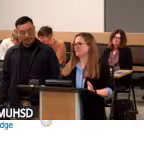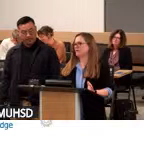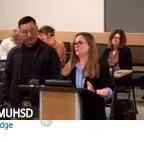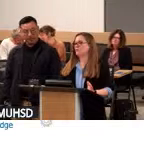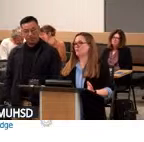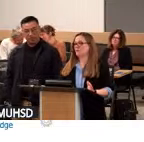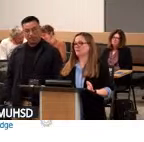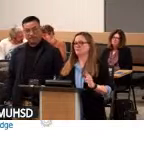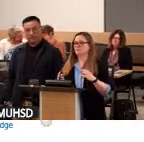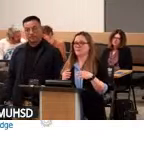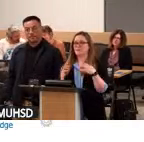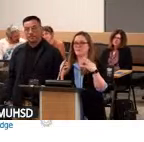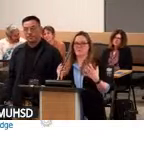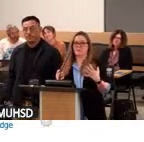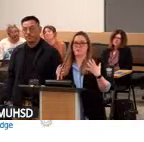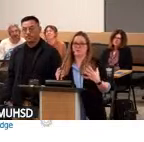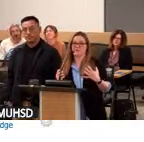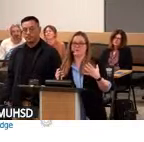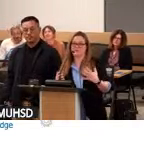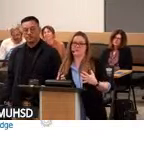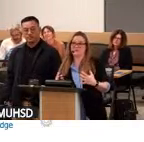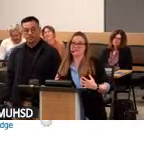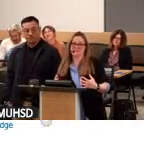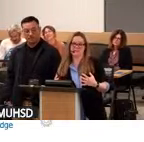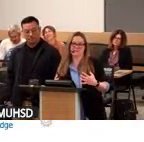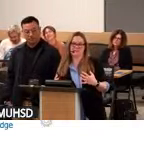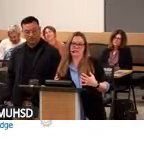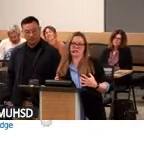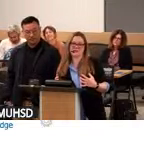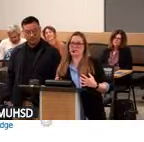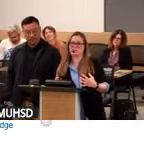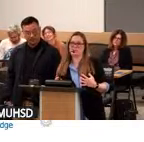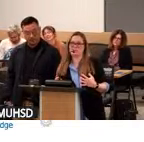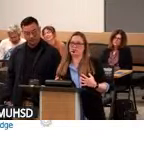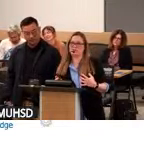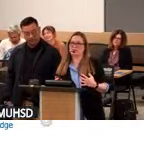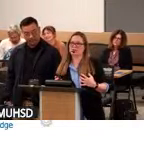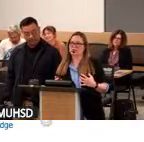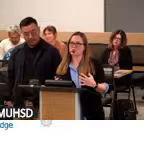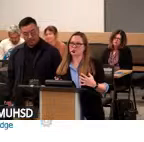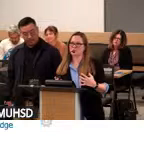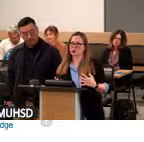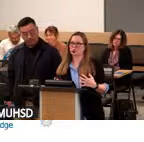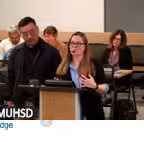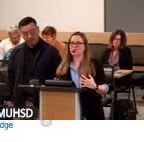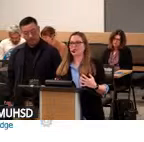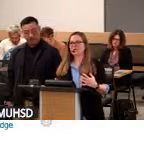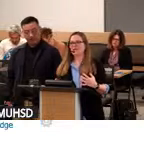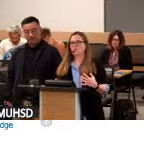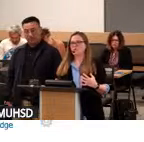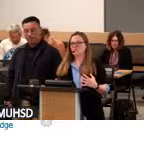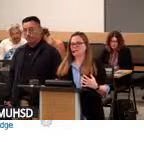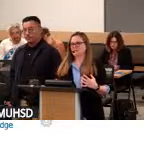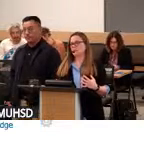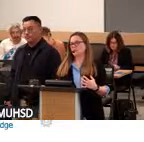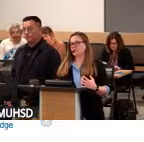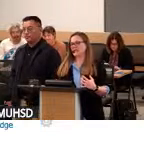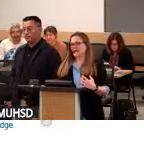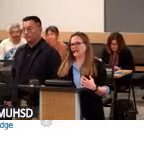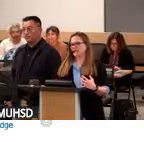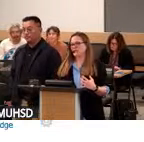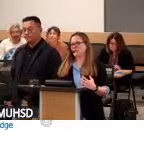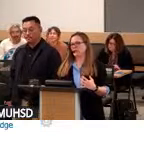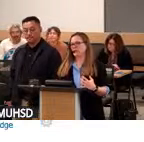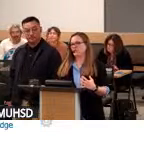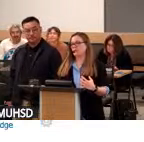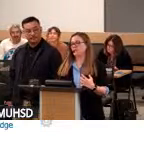have a really big group of very experienced teachers working in San Mateo Union High School District, which means that we need to have